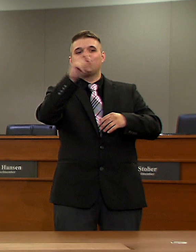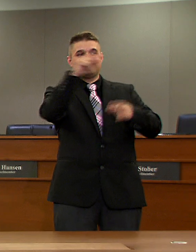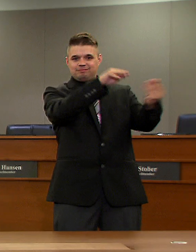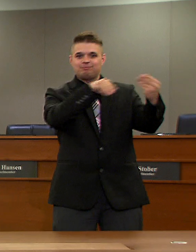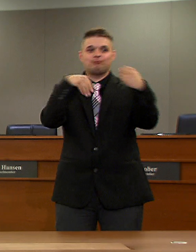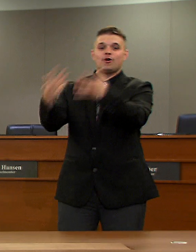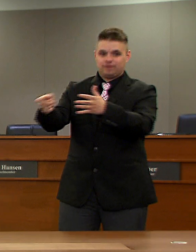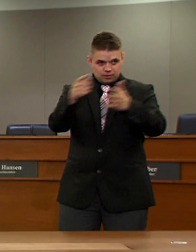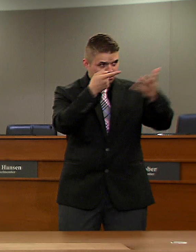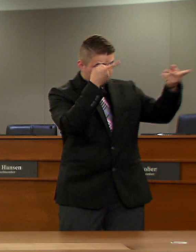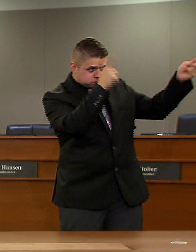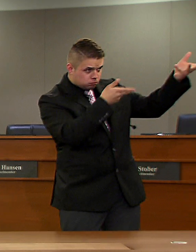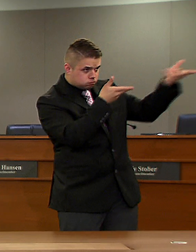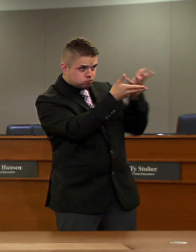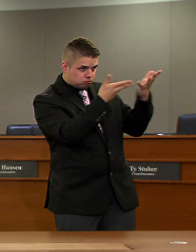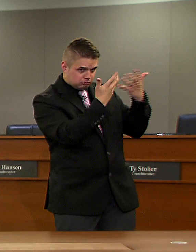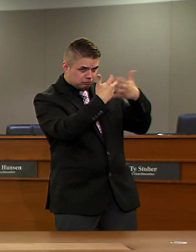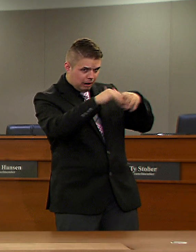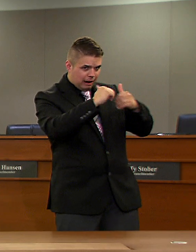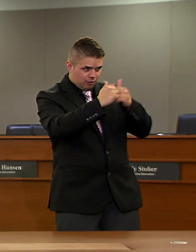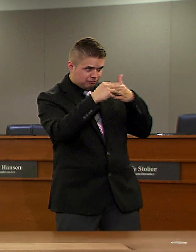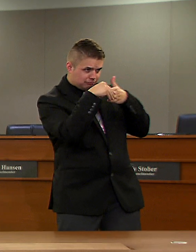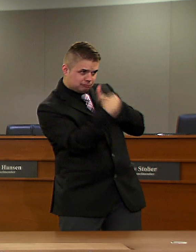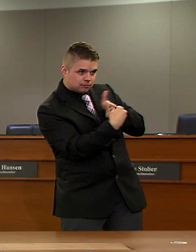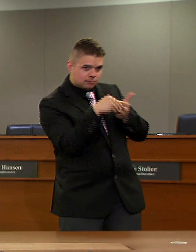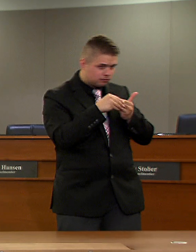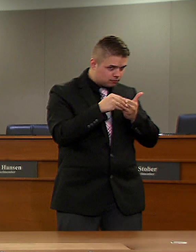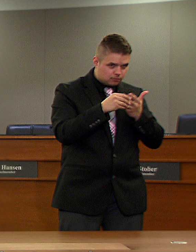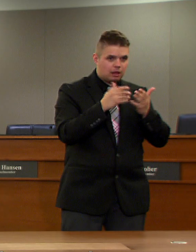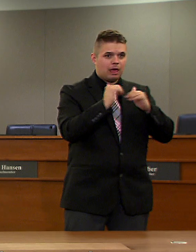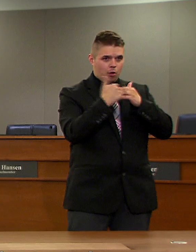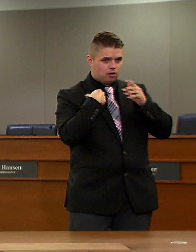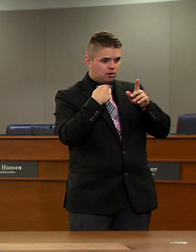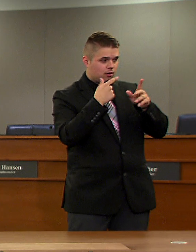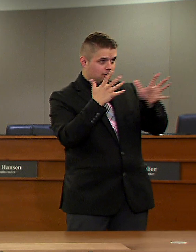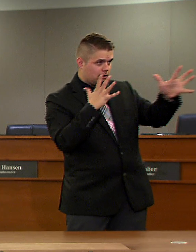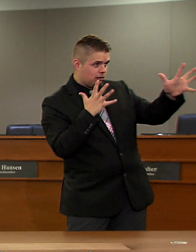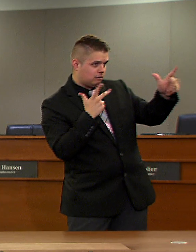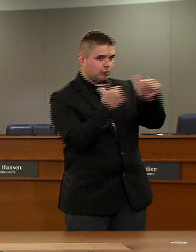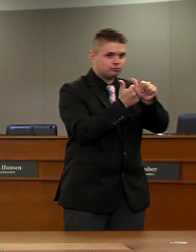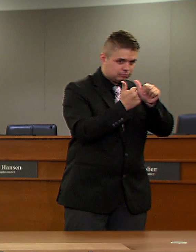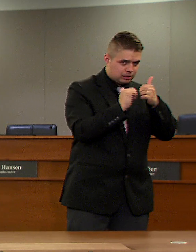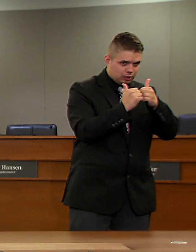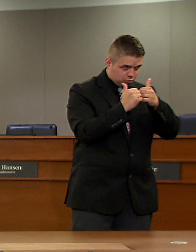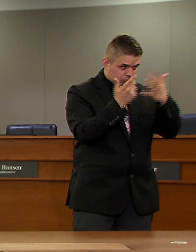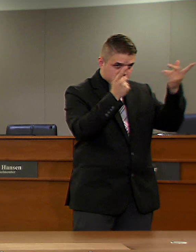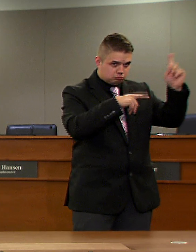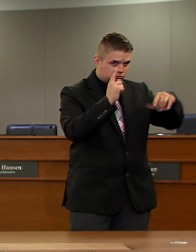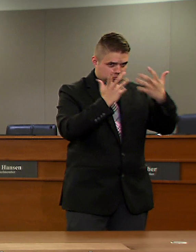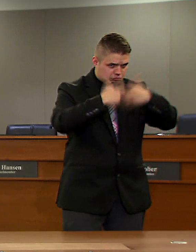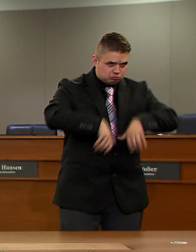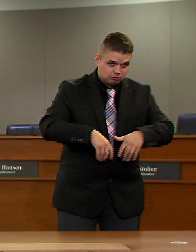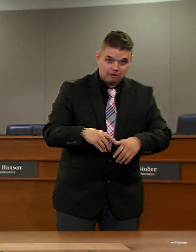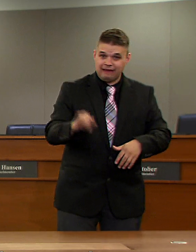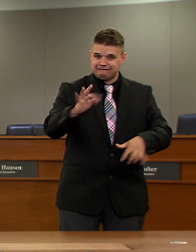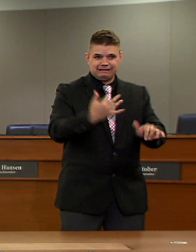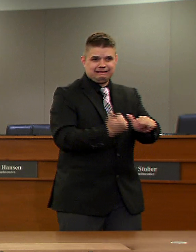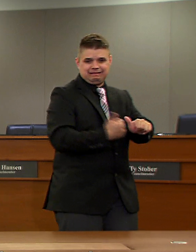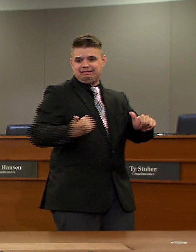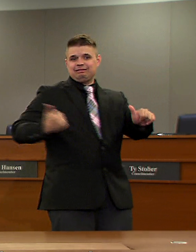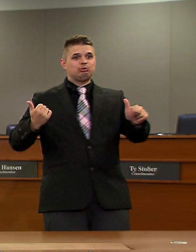reasonable payment plan if possible. If you are behind on rent or need